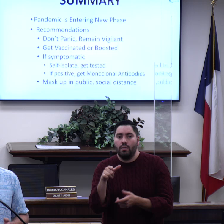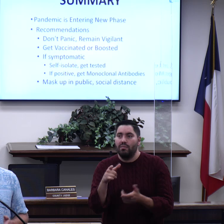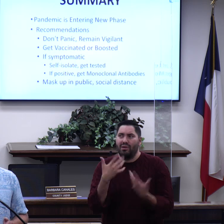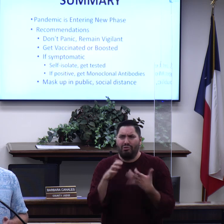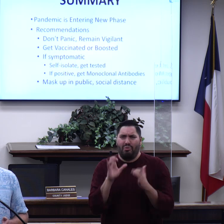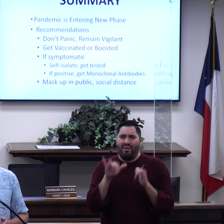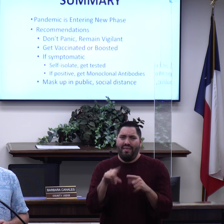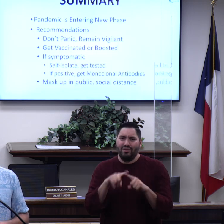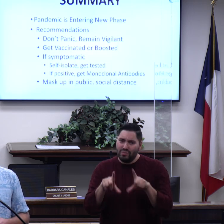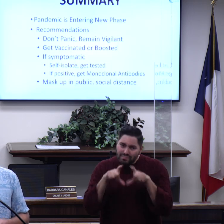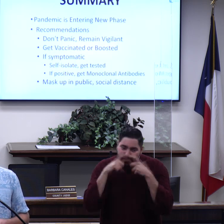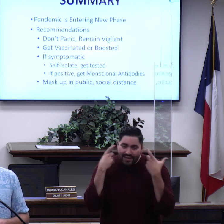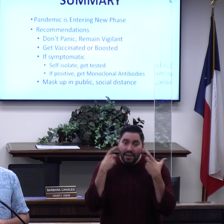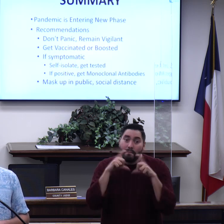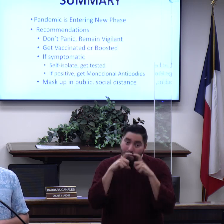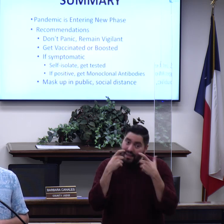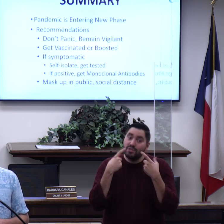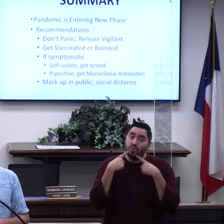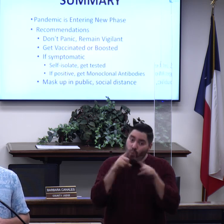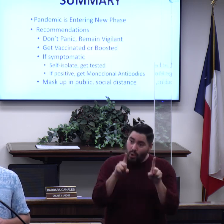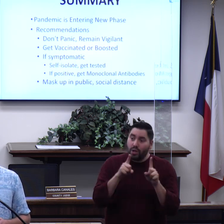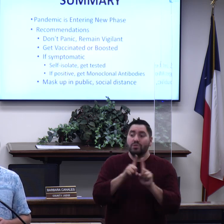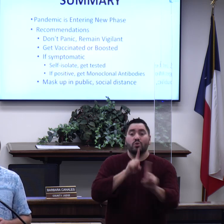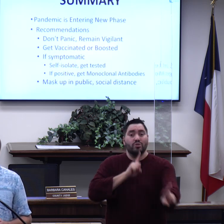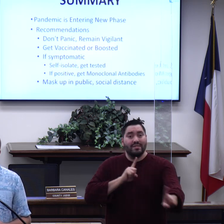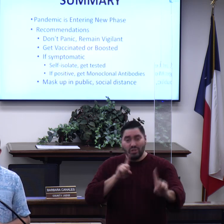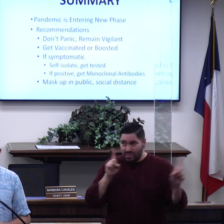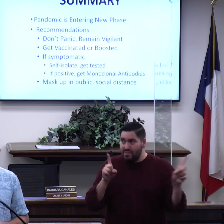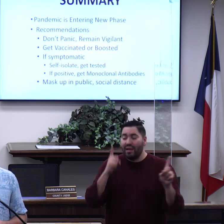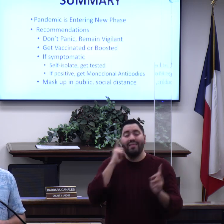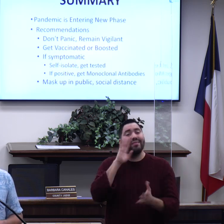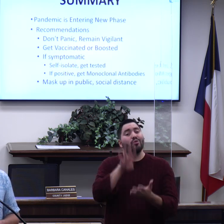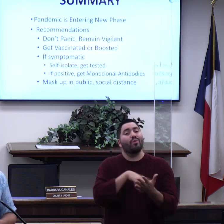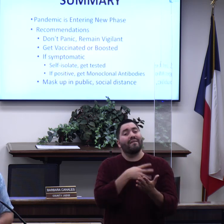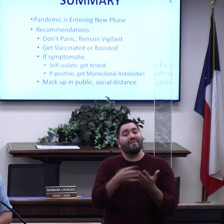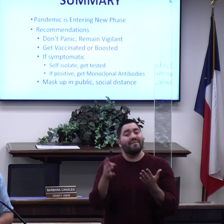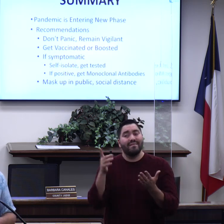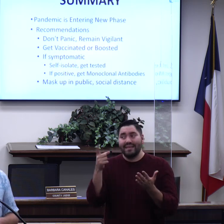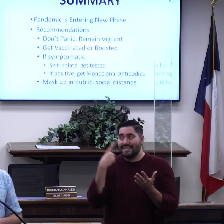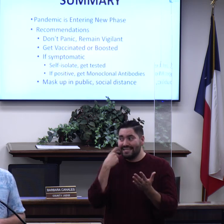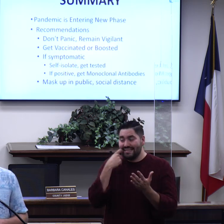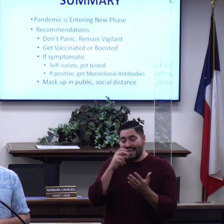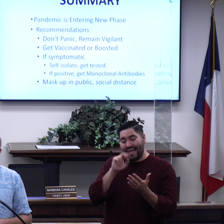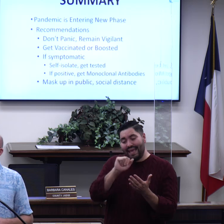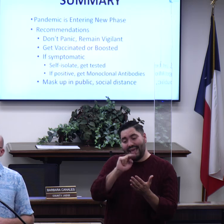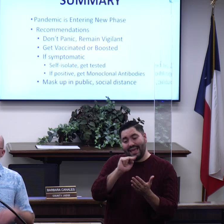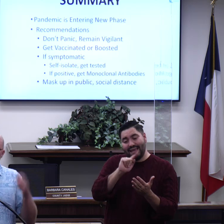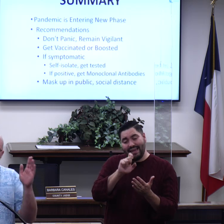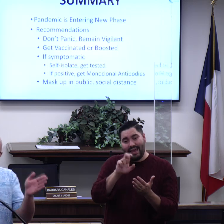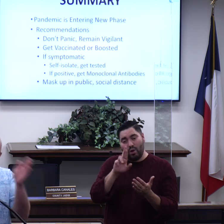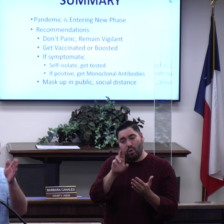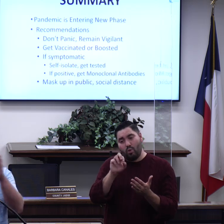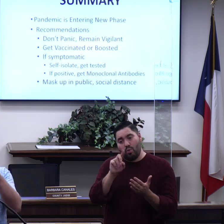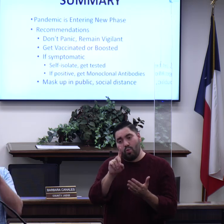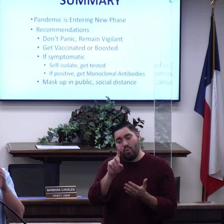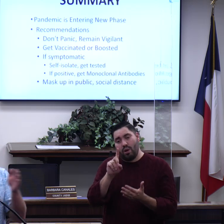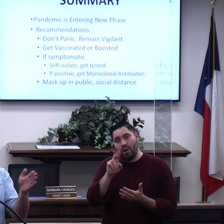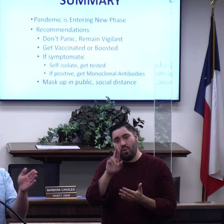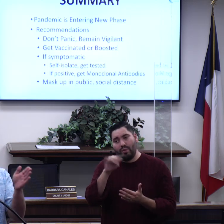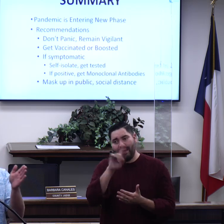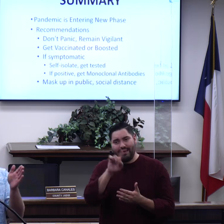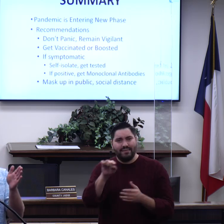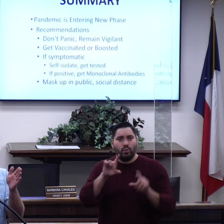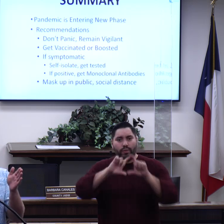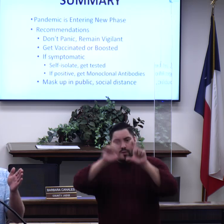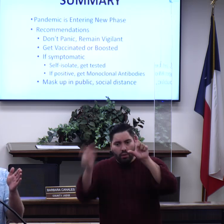public. Masks work, social distance. I think the graphic that Public Health Director Rodriguez showed was really good with the Swiss cheese, and if you have a